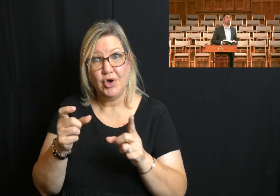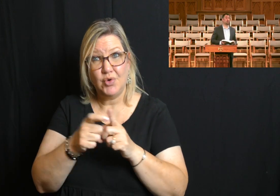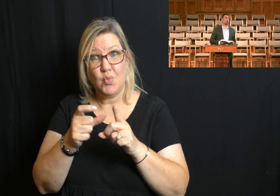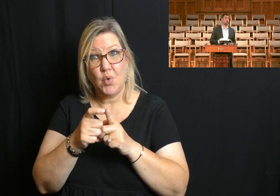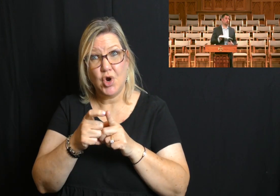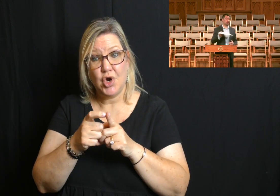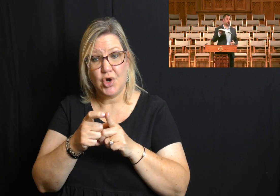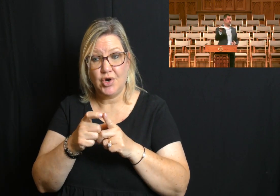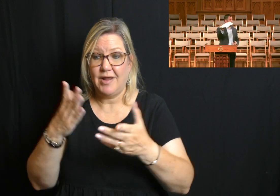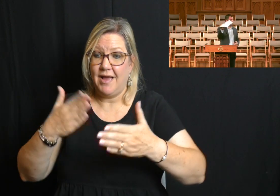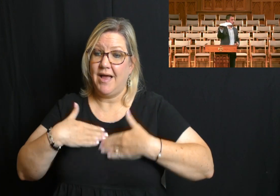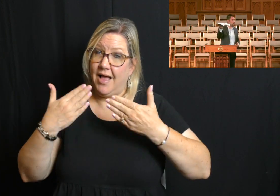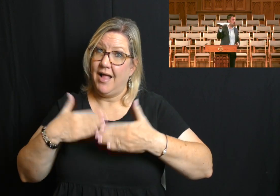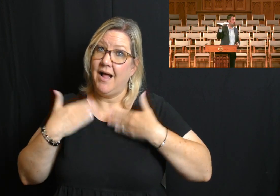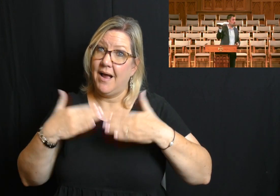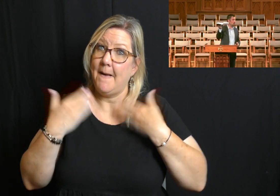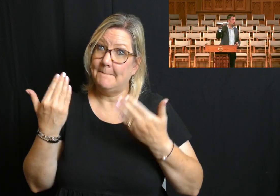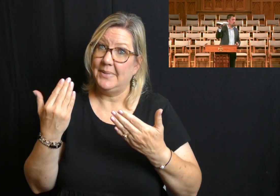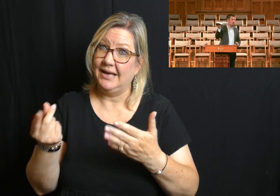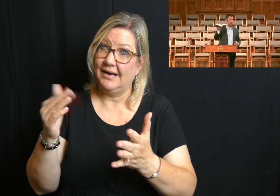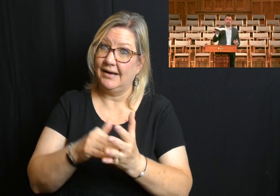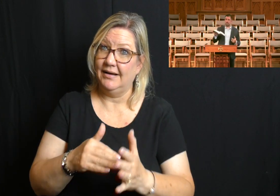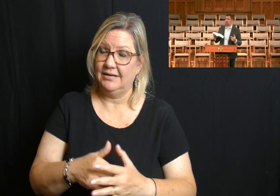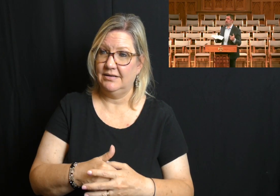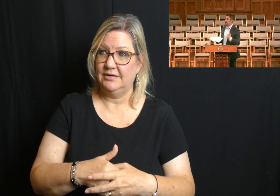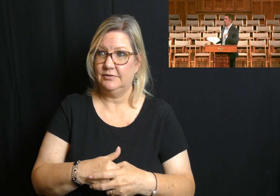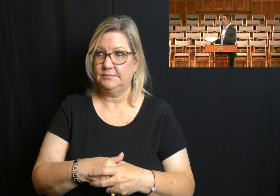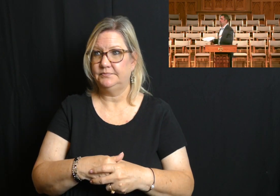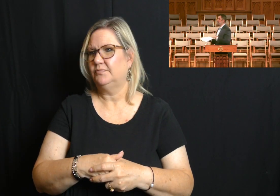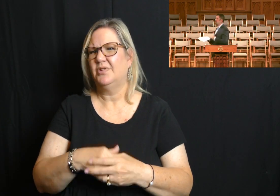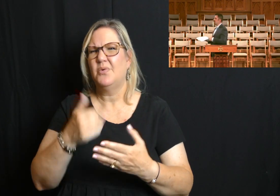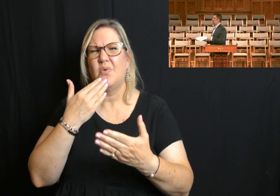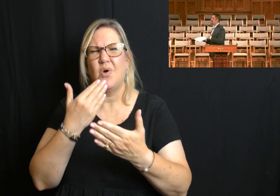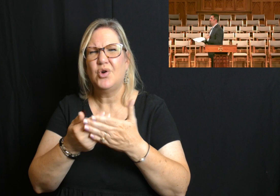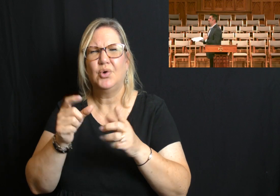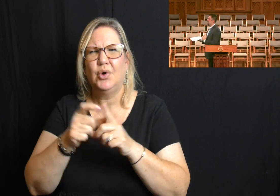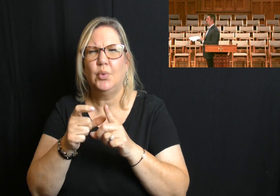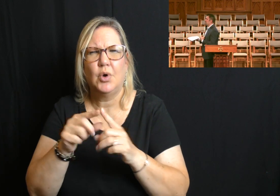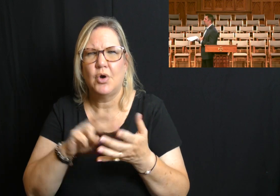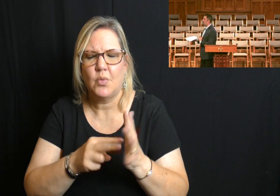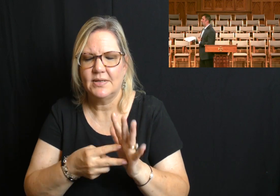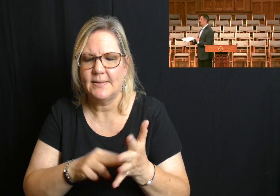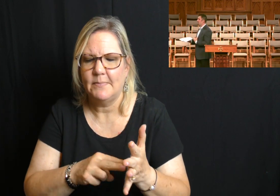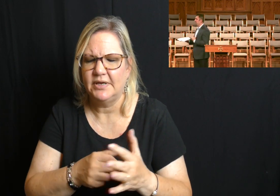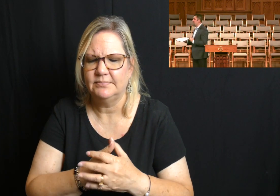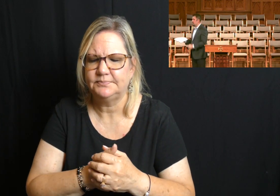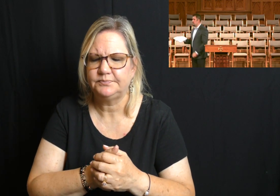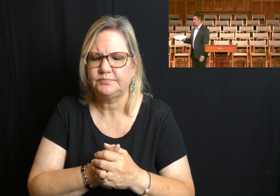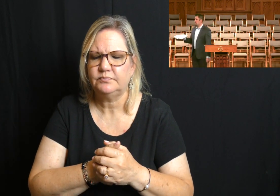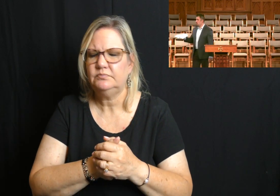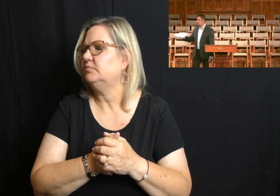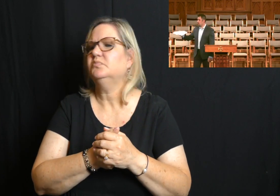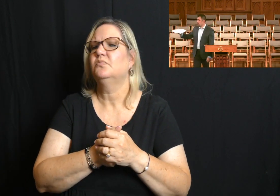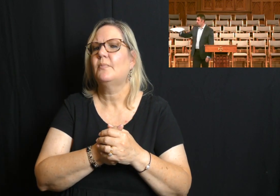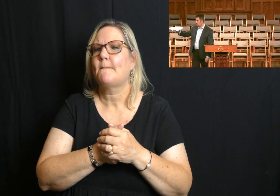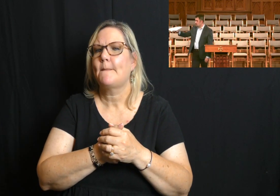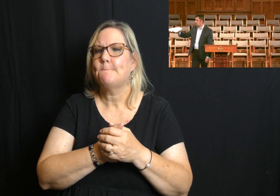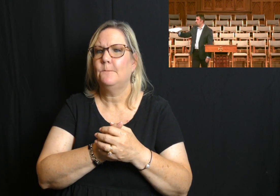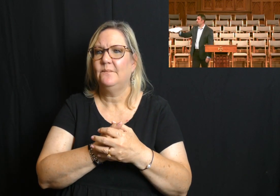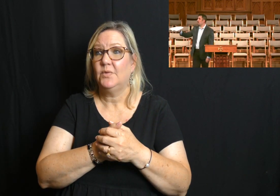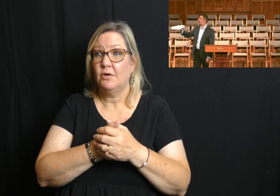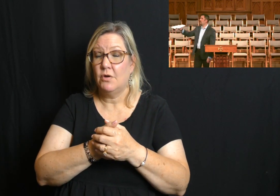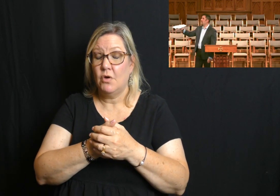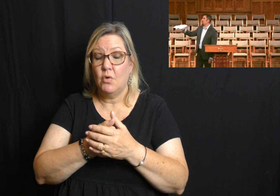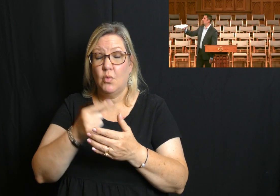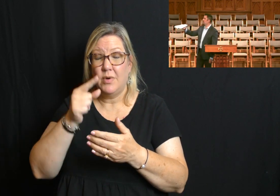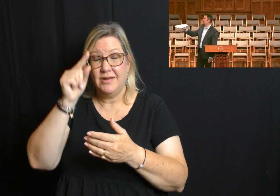wondering, what is the good word? Here's the good word. Because as soon as I was anxious and I was dealing with all that fear, when the good word